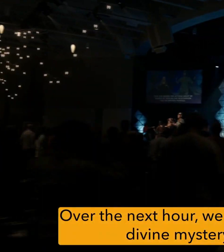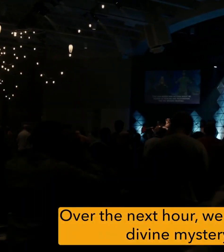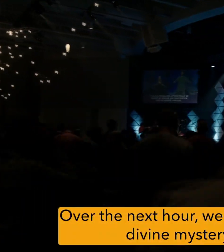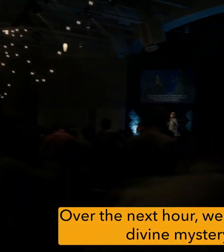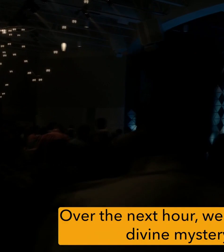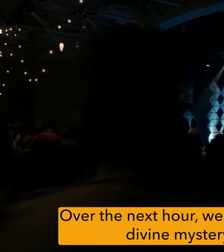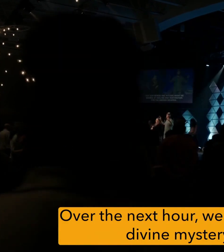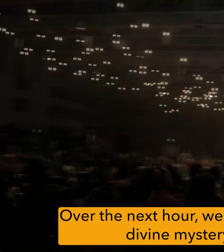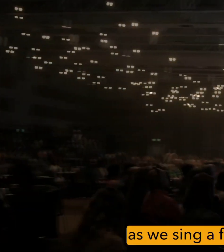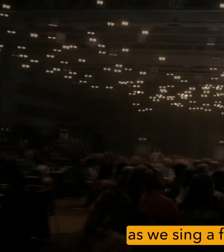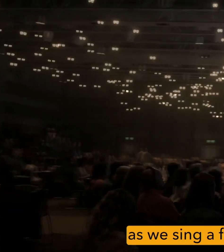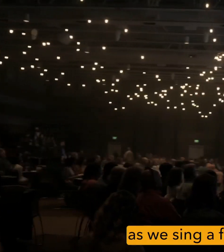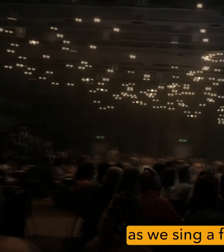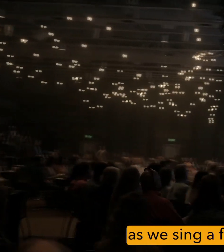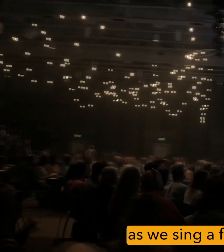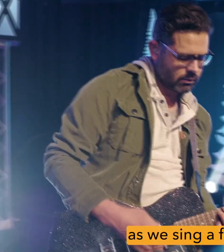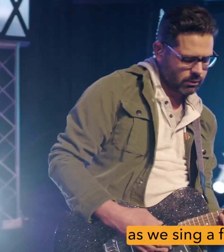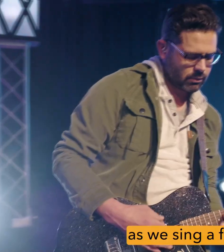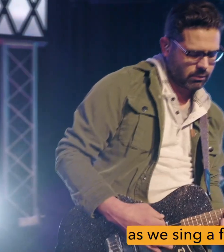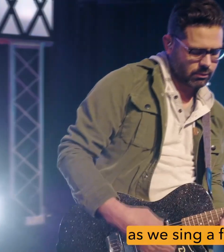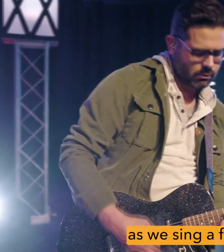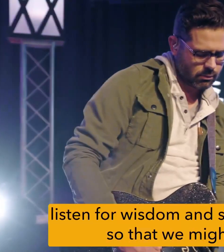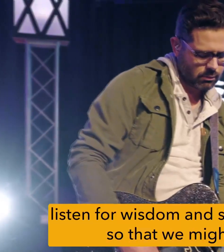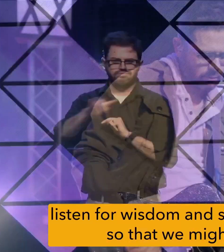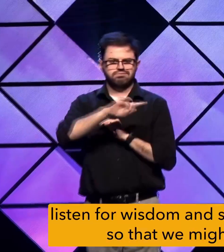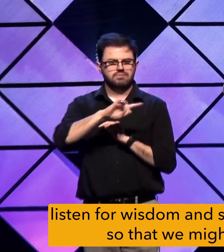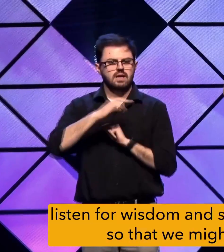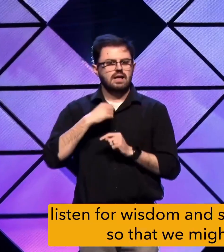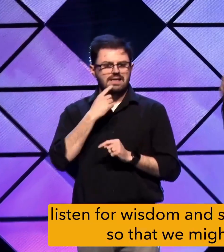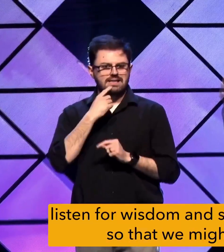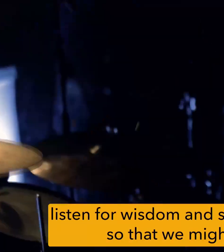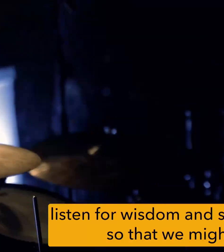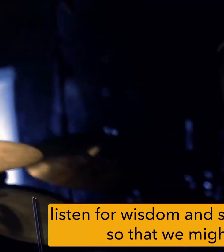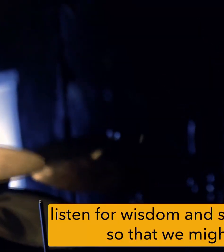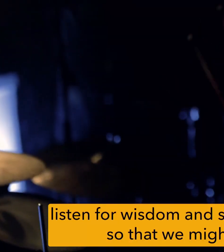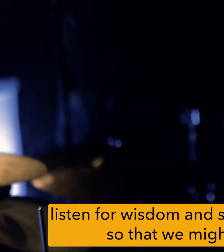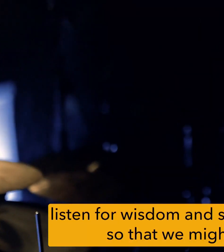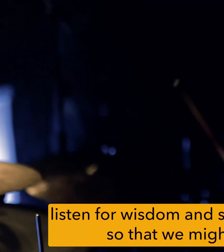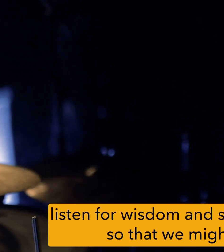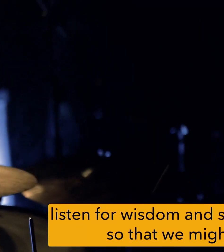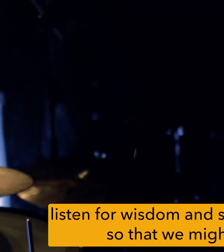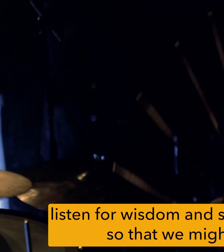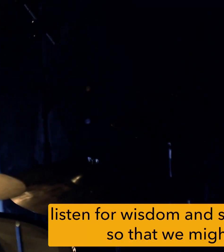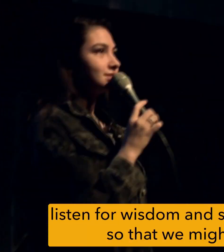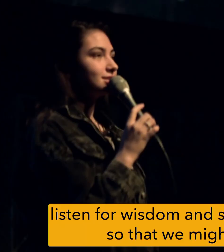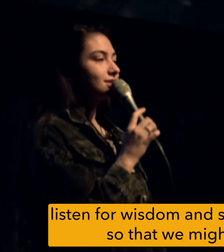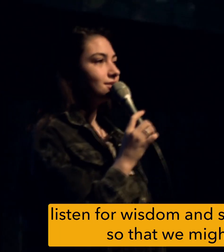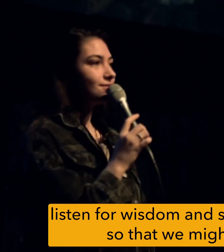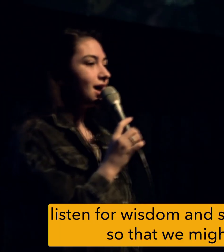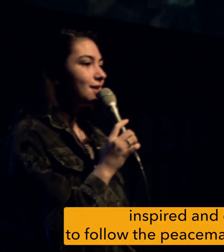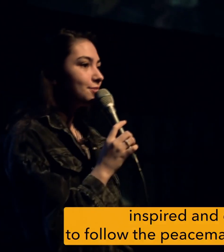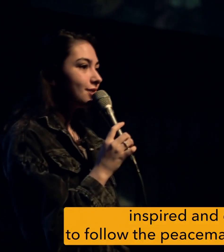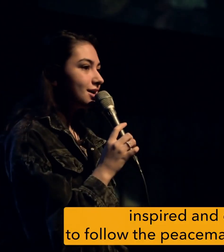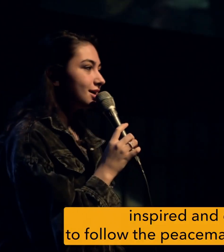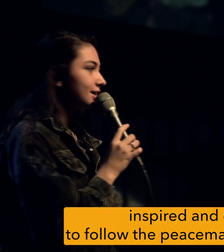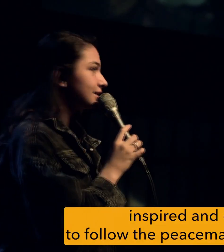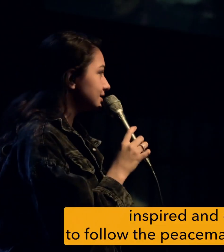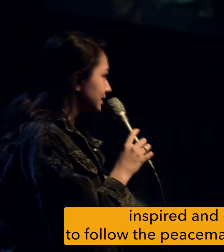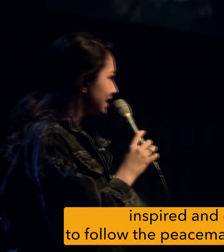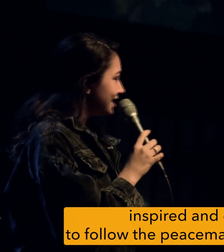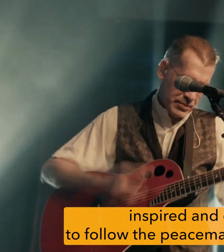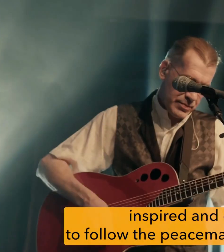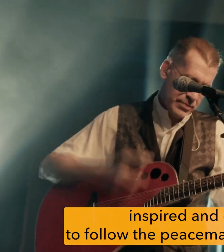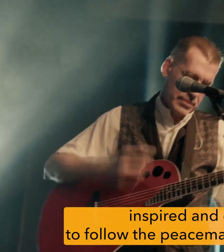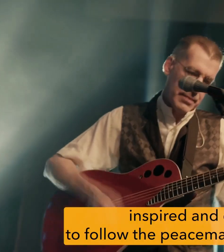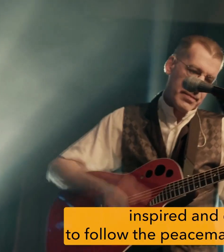experience the divine mystery together as we sing a few songs, listen for wisdom, and share in communion so that we might leave here inspired